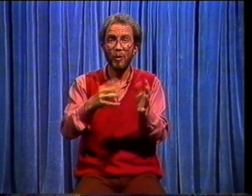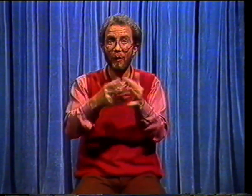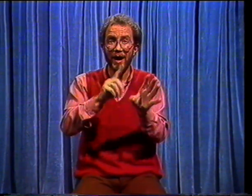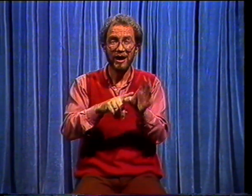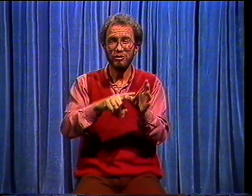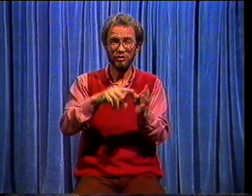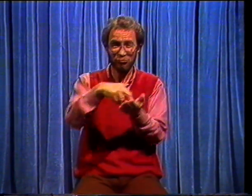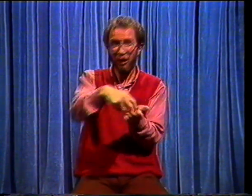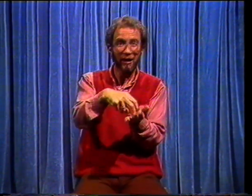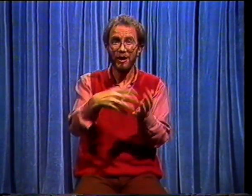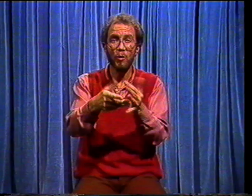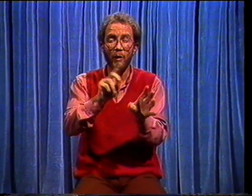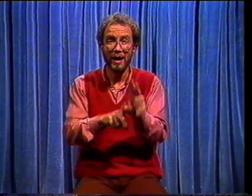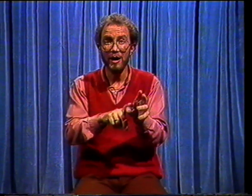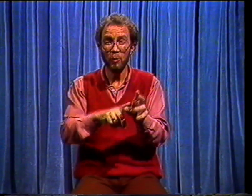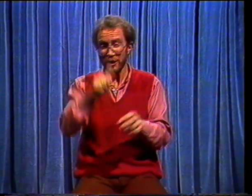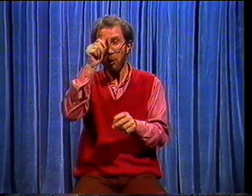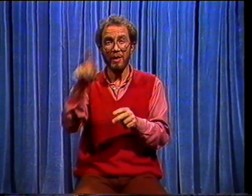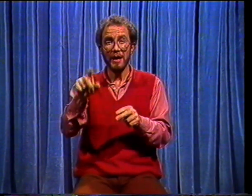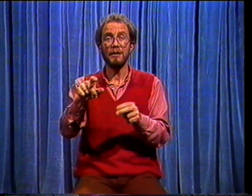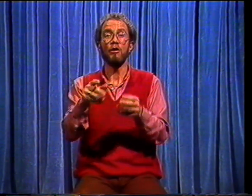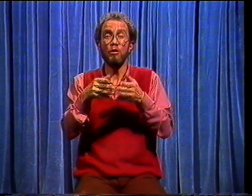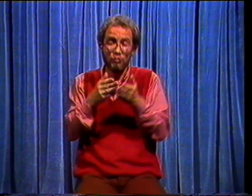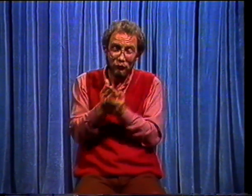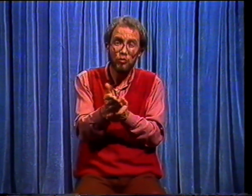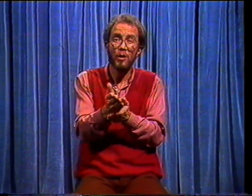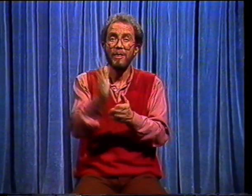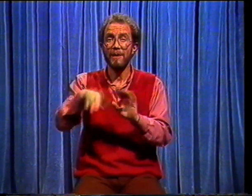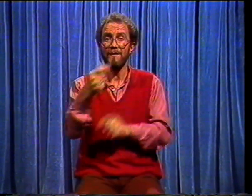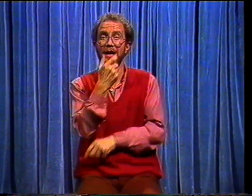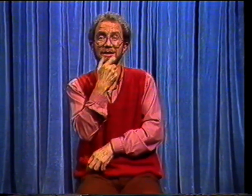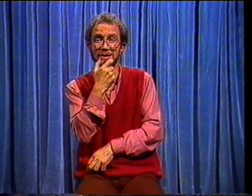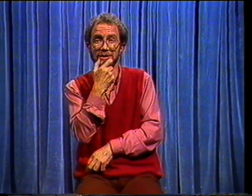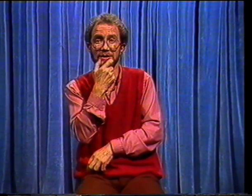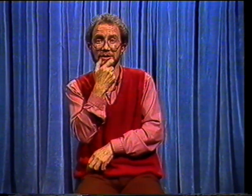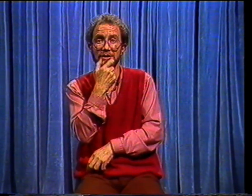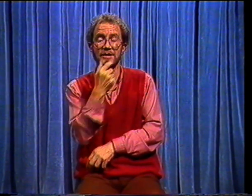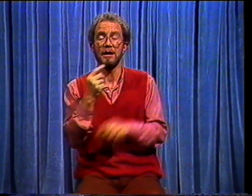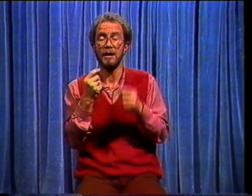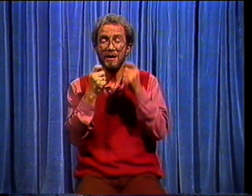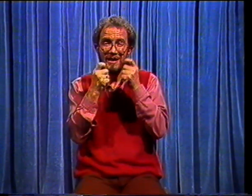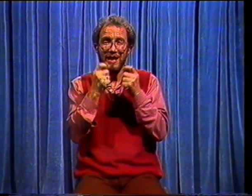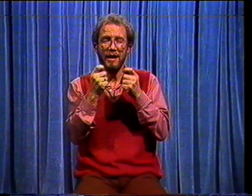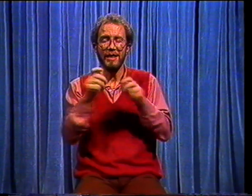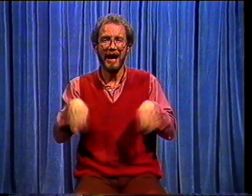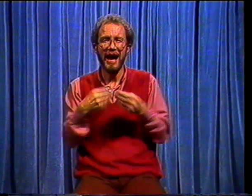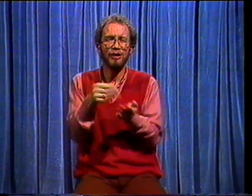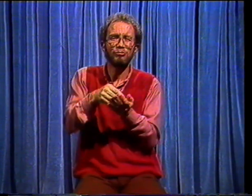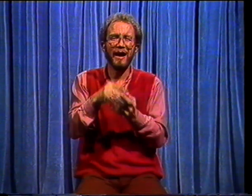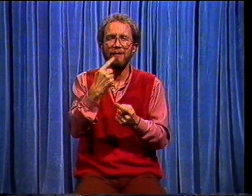was a crazy way and a drunken way. And we know that through the mouth. Just that information,